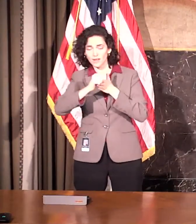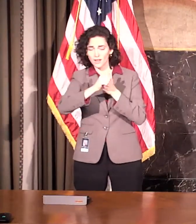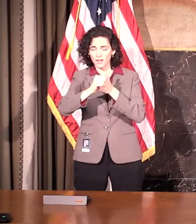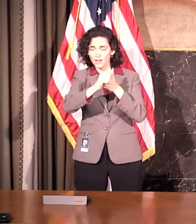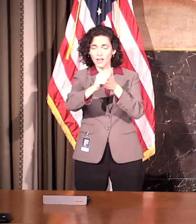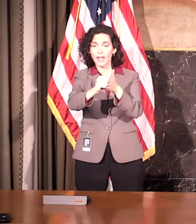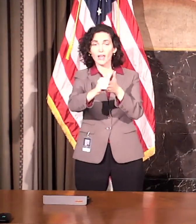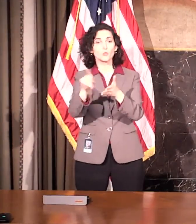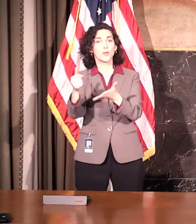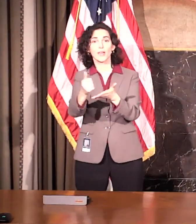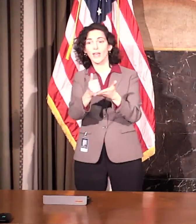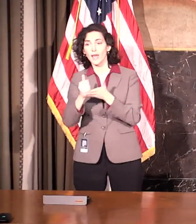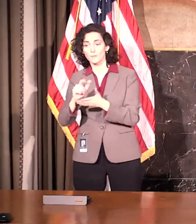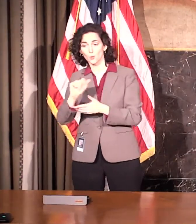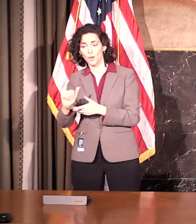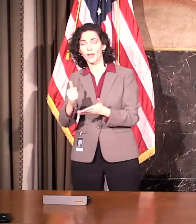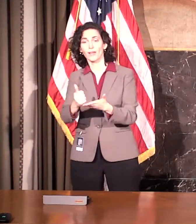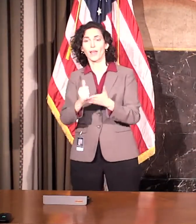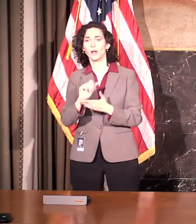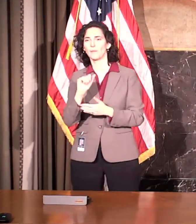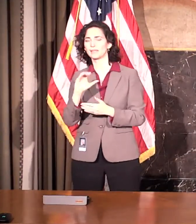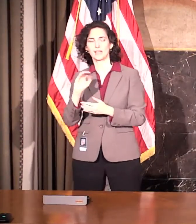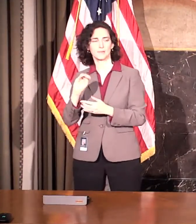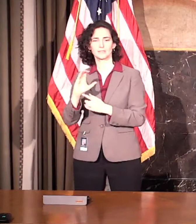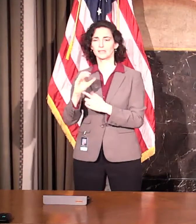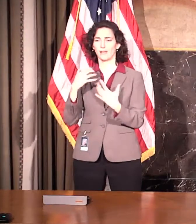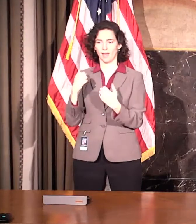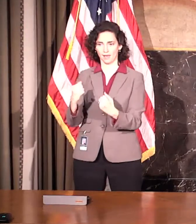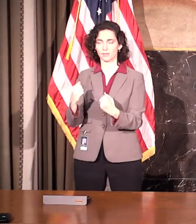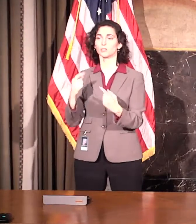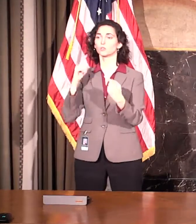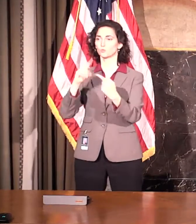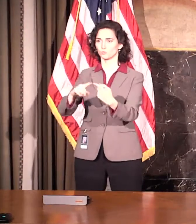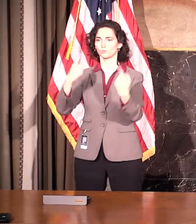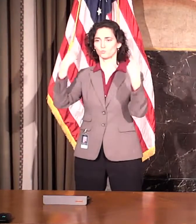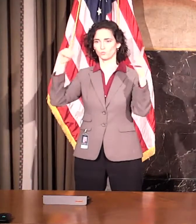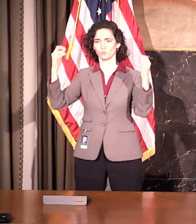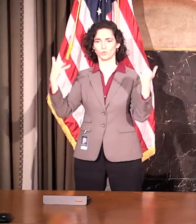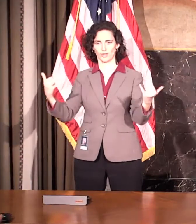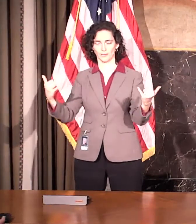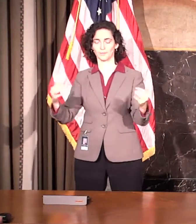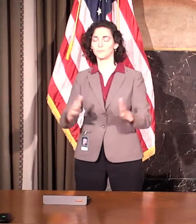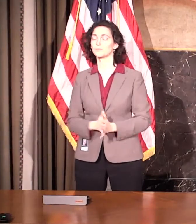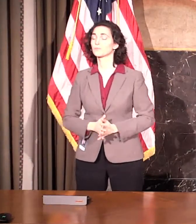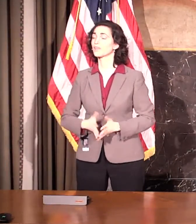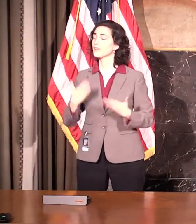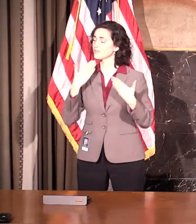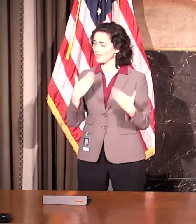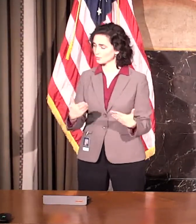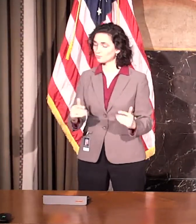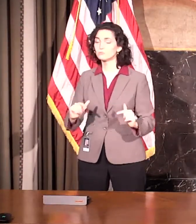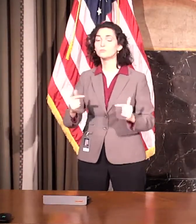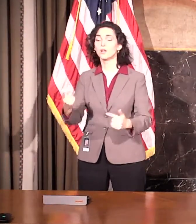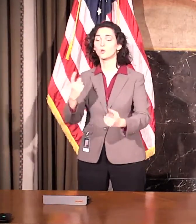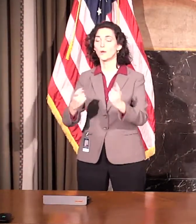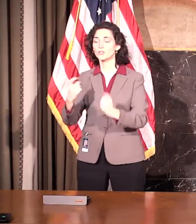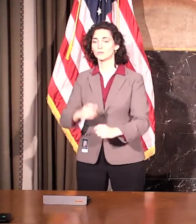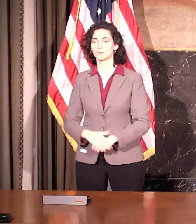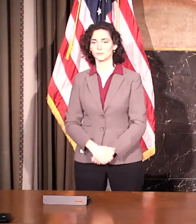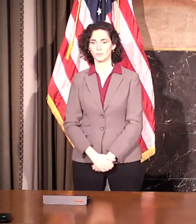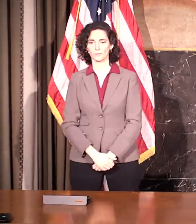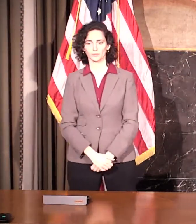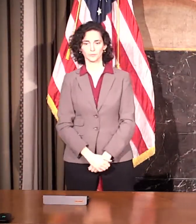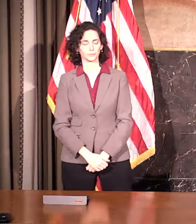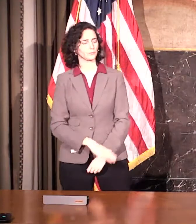LCMC Health to get to this historical point. Thank you. I'll take any questions at this point. Yes. What's the patient census